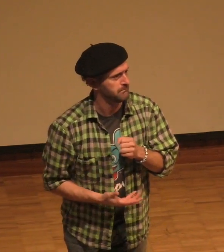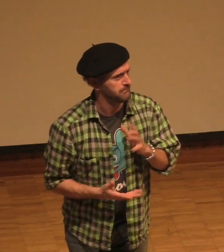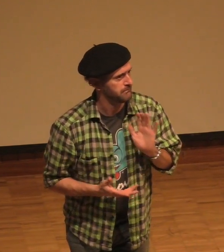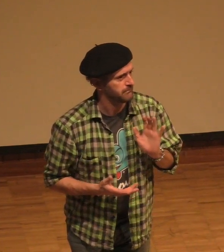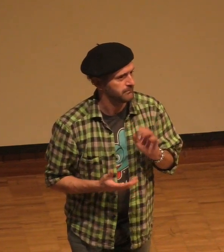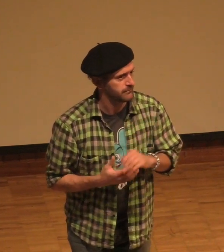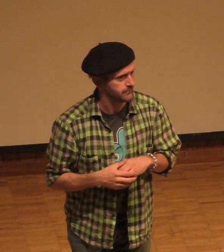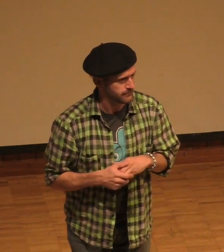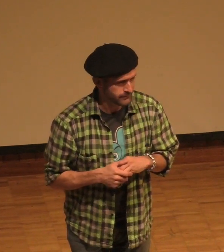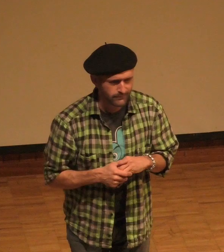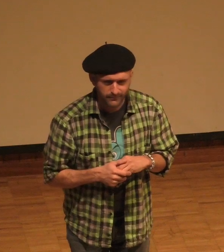by whatever just happened.